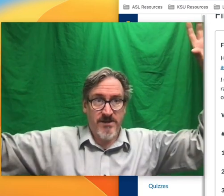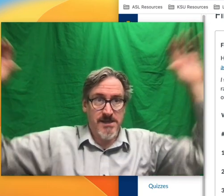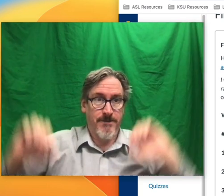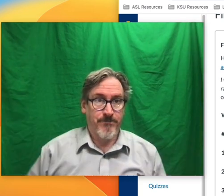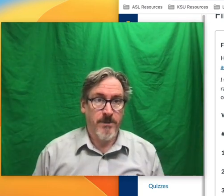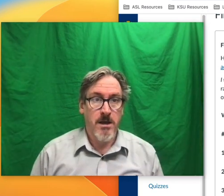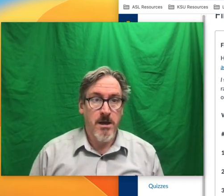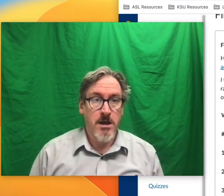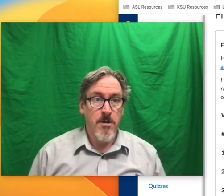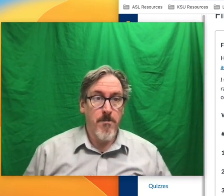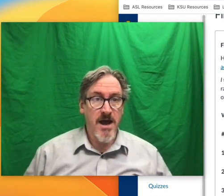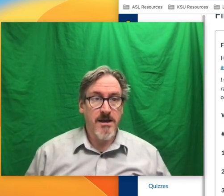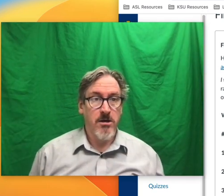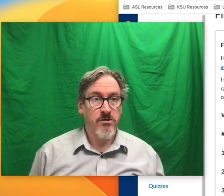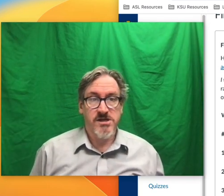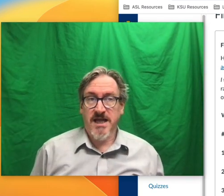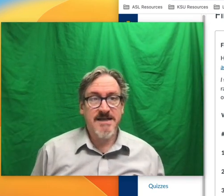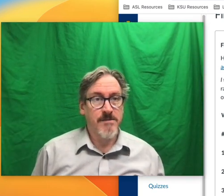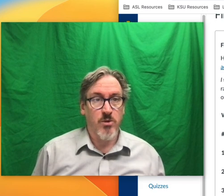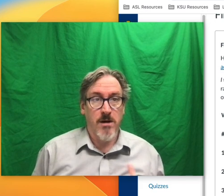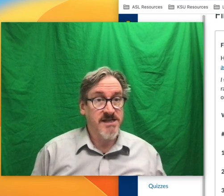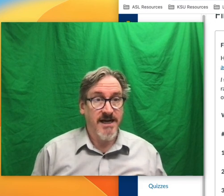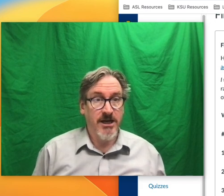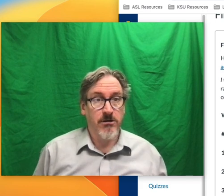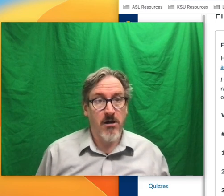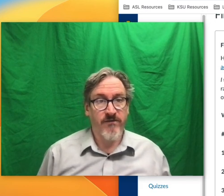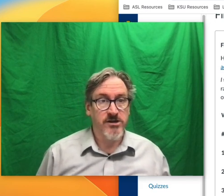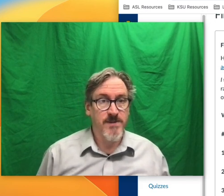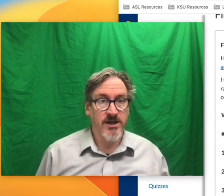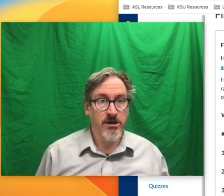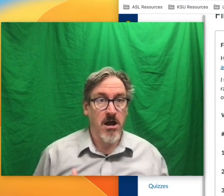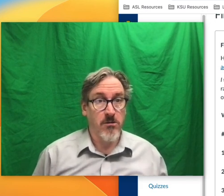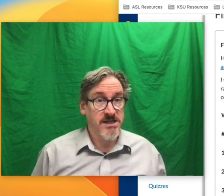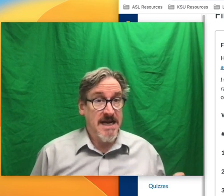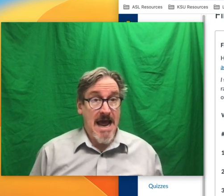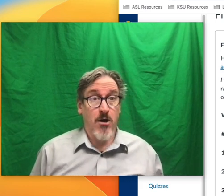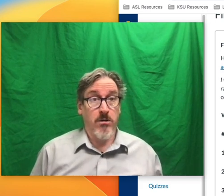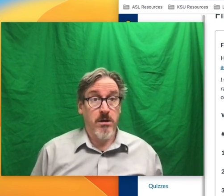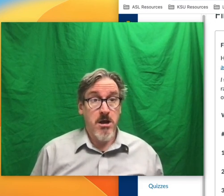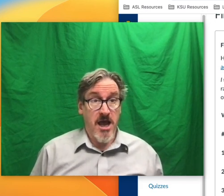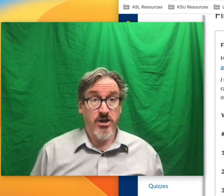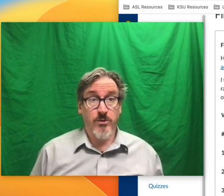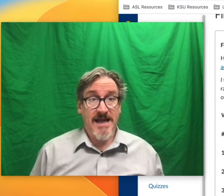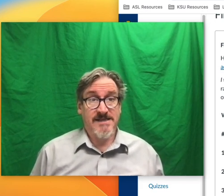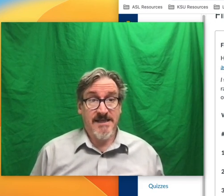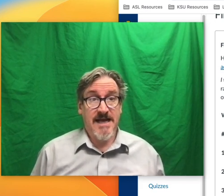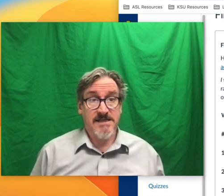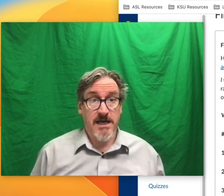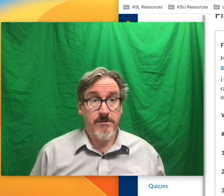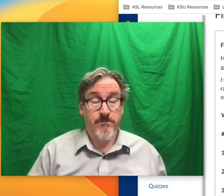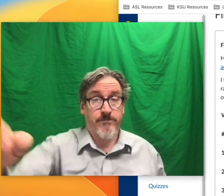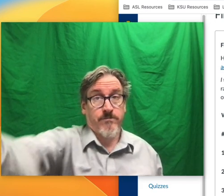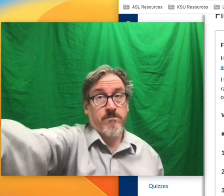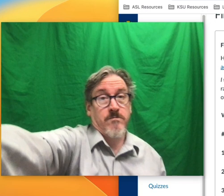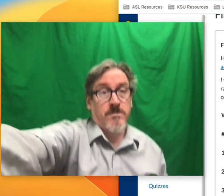going to go up this high? But there's a lot of times where I'm signing here. I'll fingerspell here. I'll say now, and you can't see that